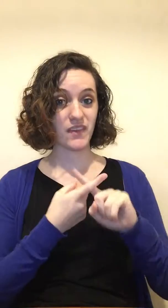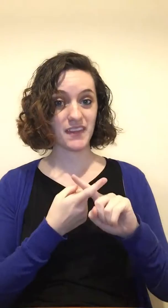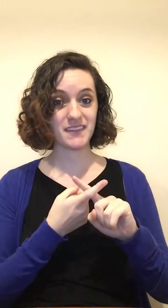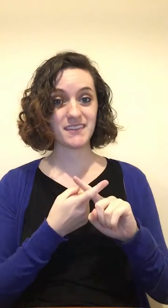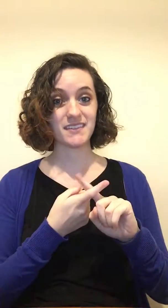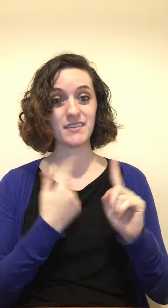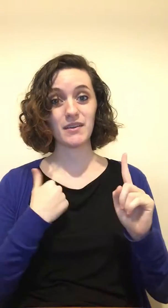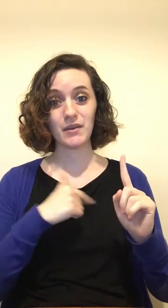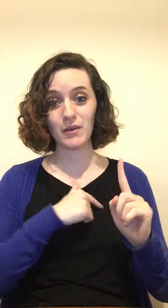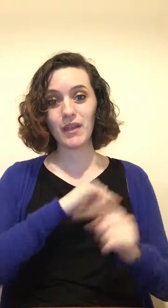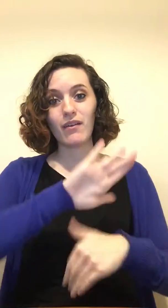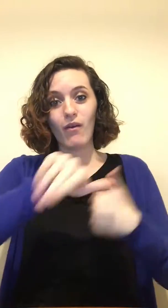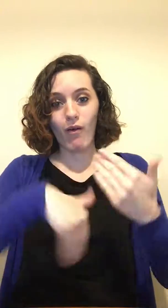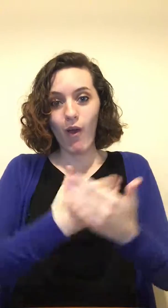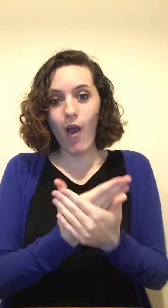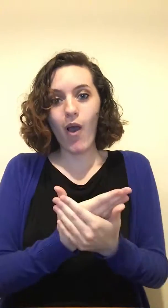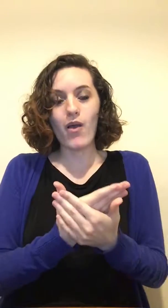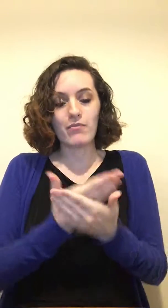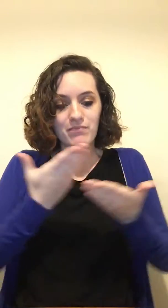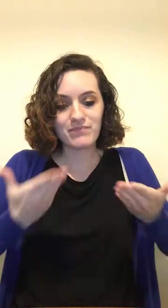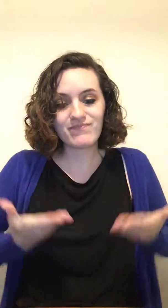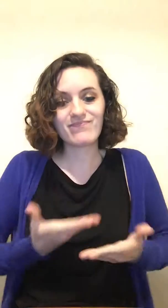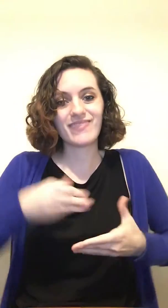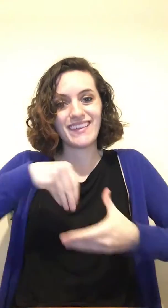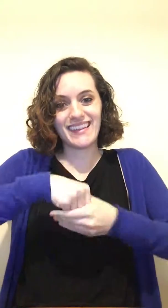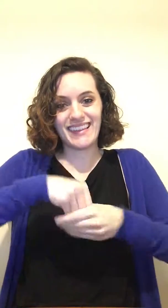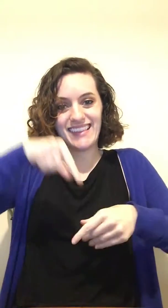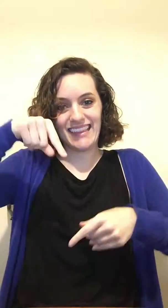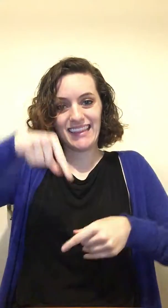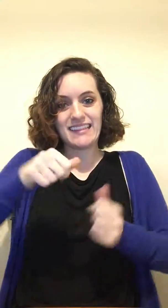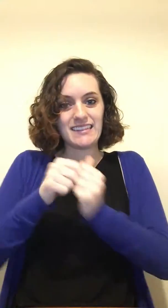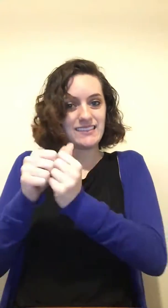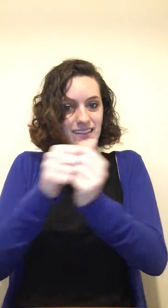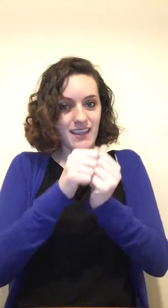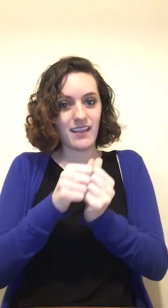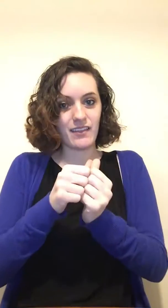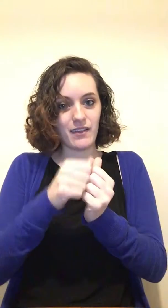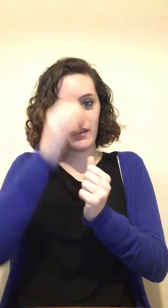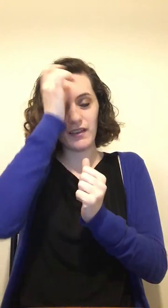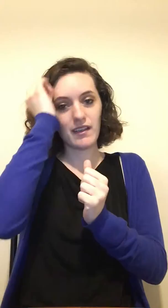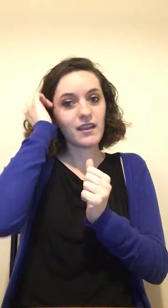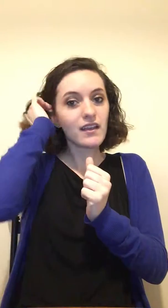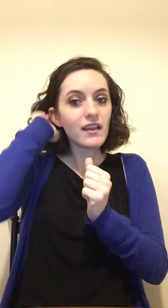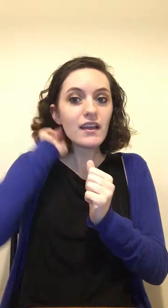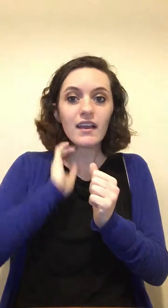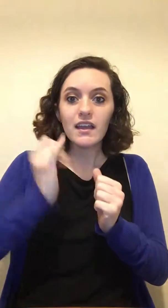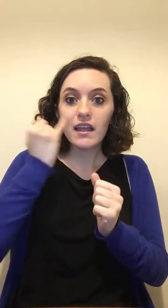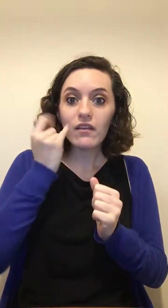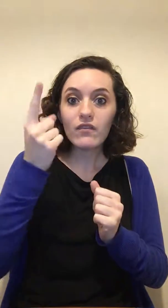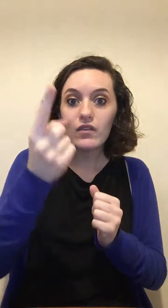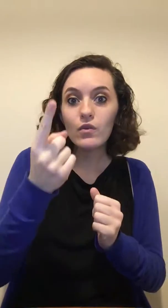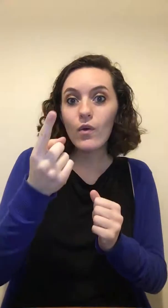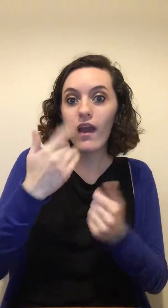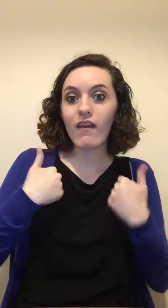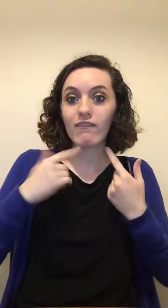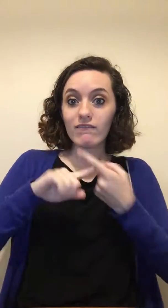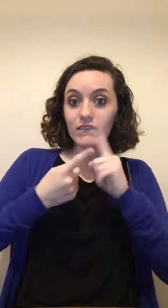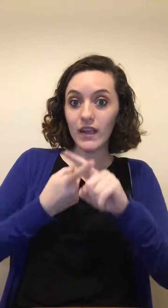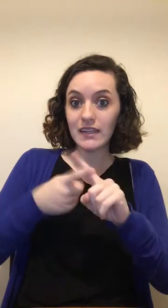this together. When you see the mouse trap, undo it. Your problem is